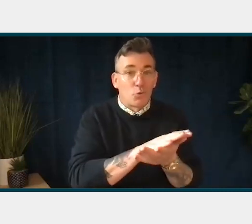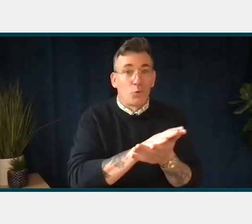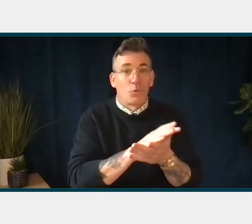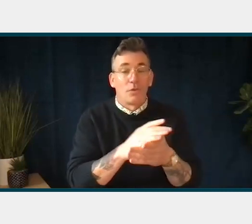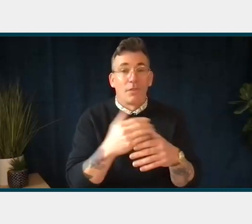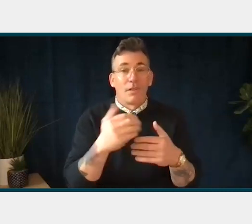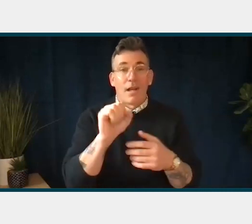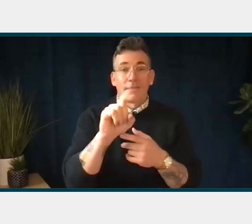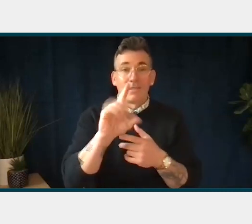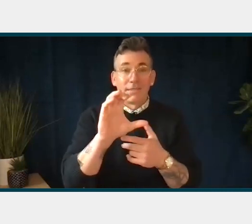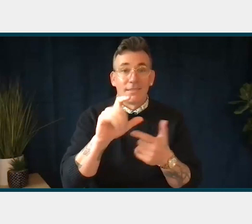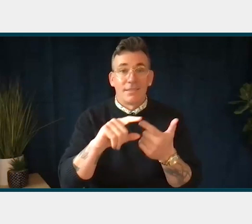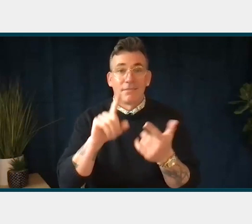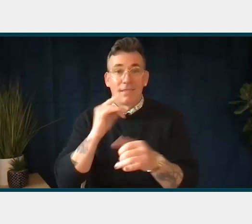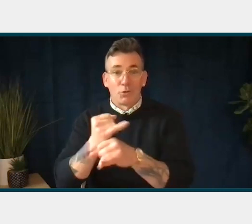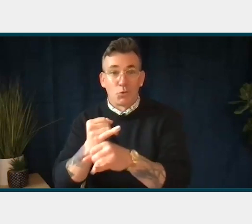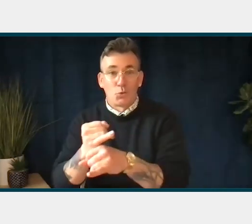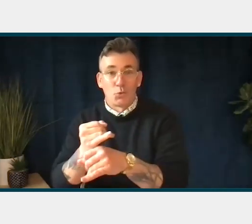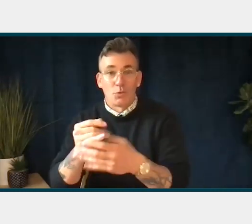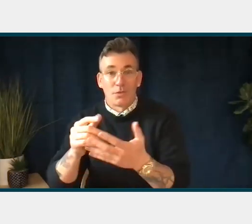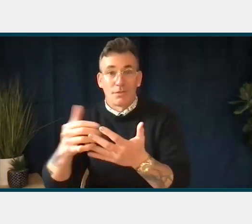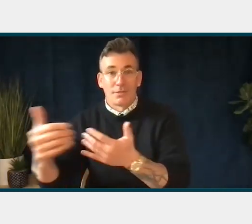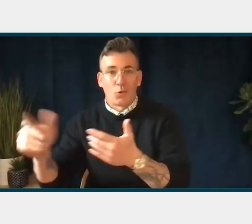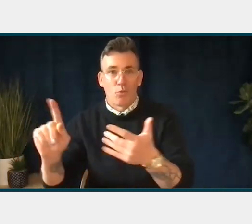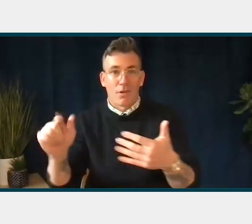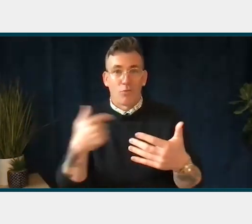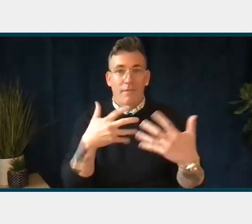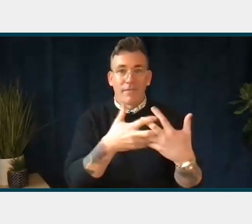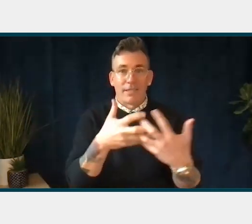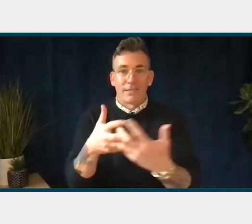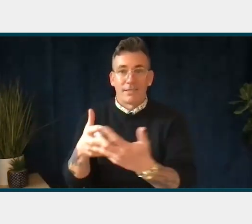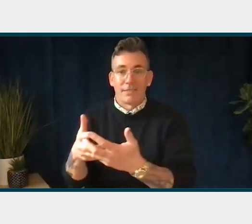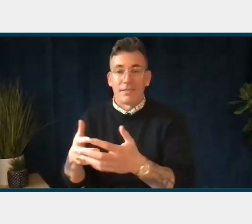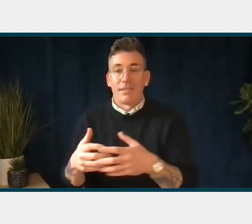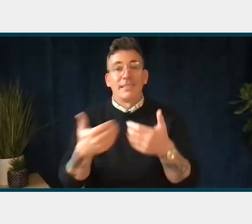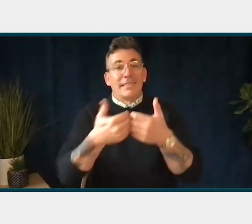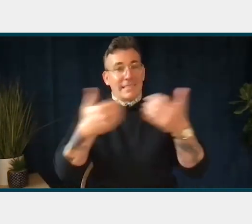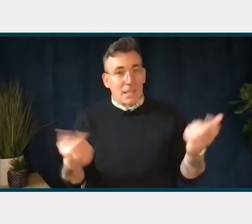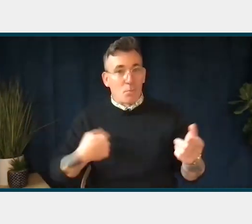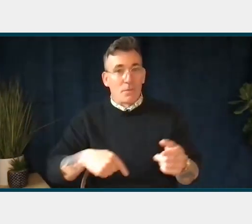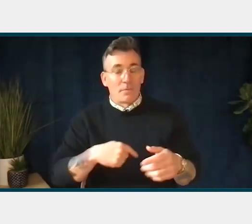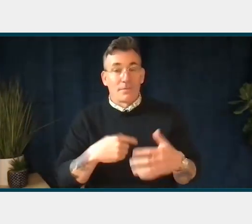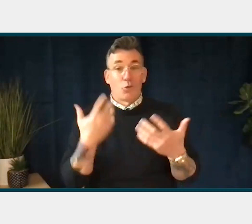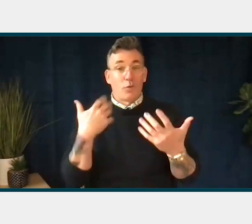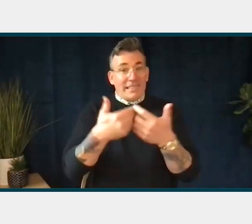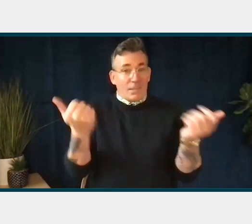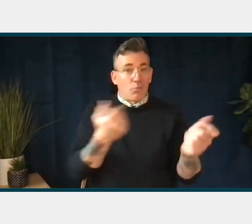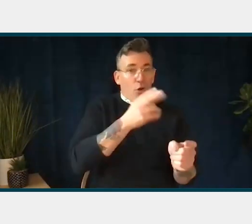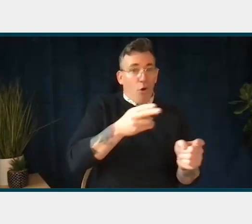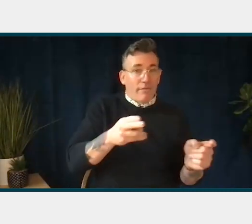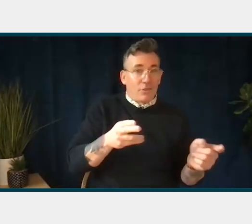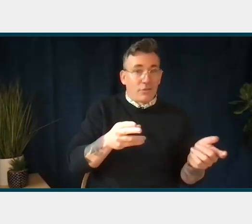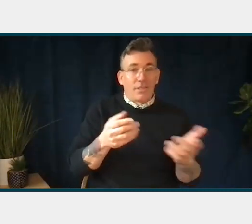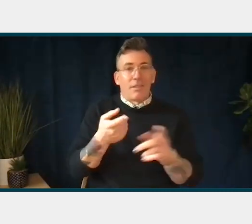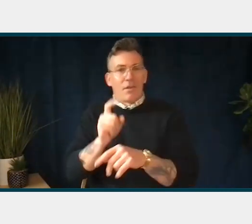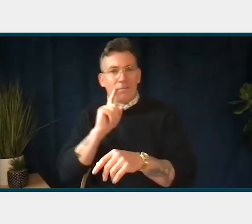You know, it tells me if I'm going to be hearing to go to a traditional public school, or if I'll go to a deaf school, where do I fit?